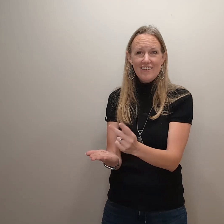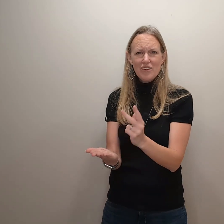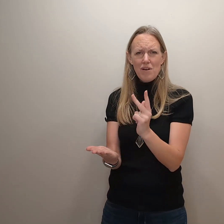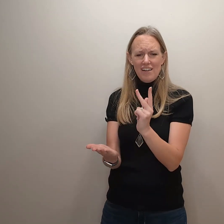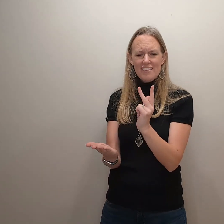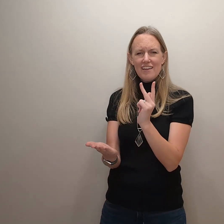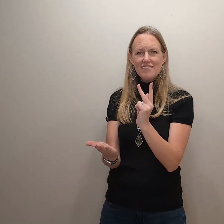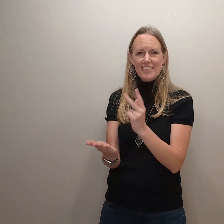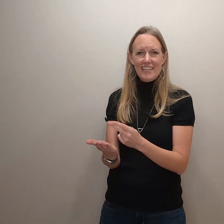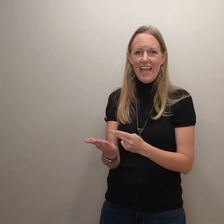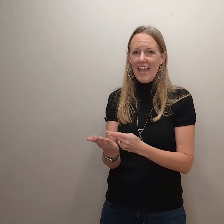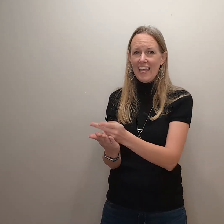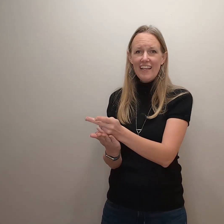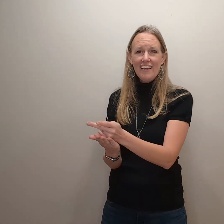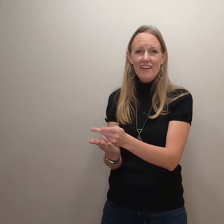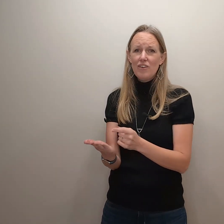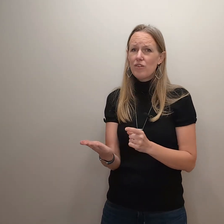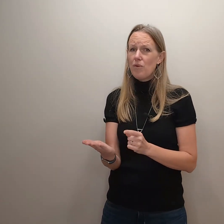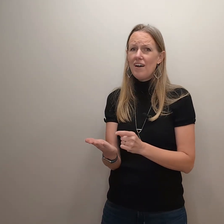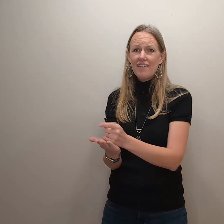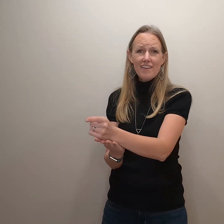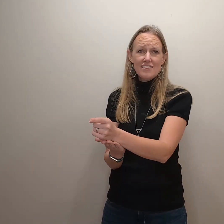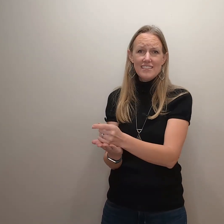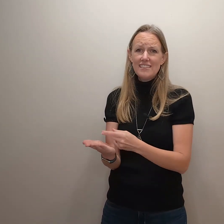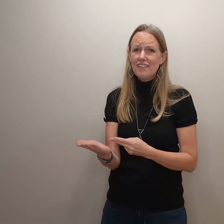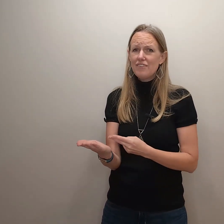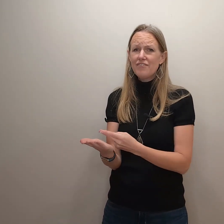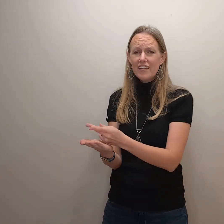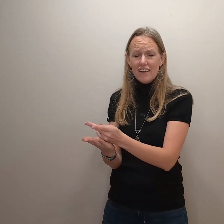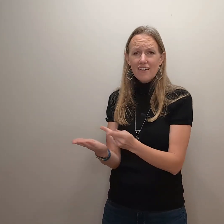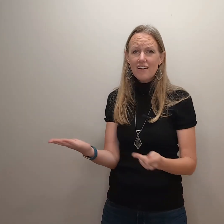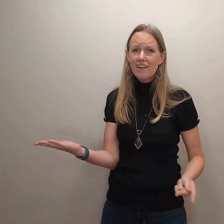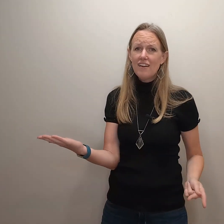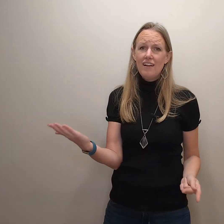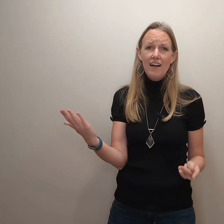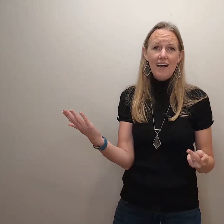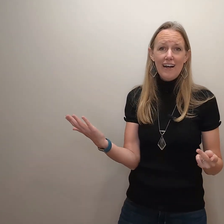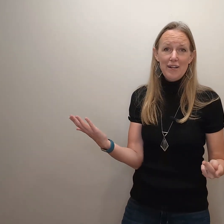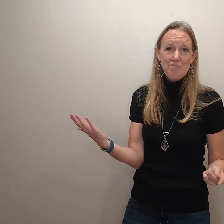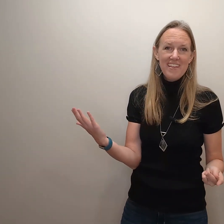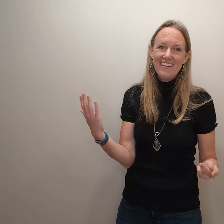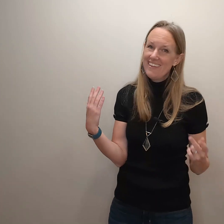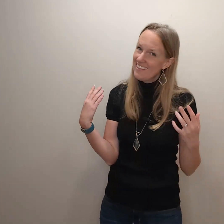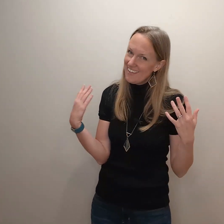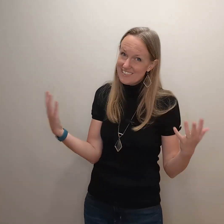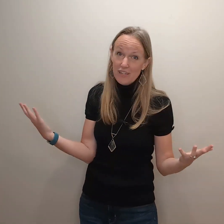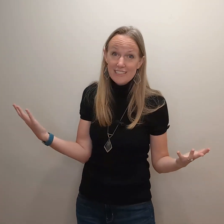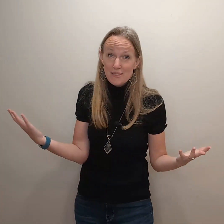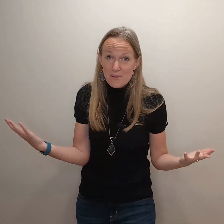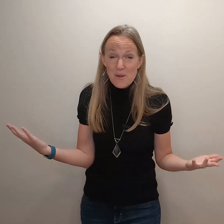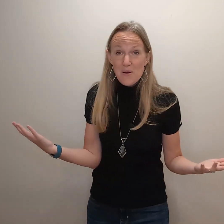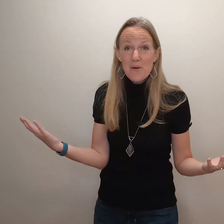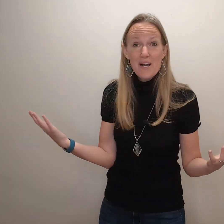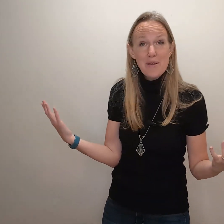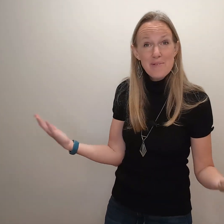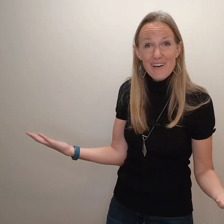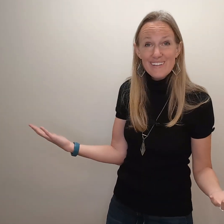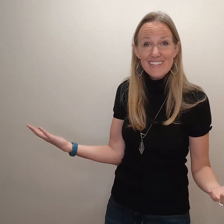For a while, I thought it was a K. For a while, I thought it was a single finger. So you guys know I am not a